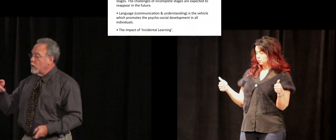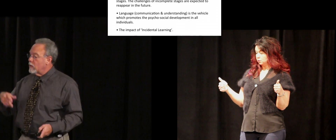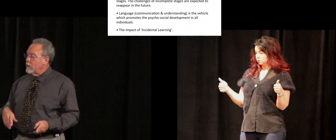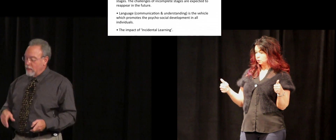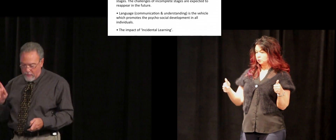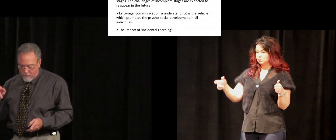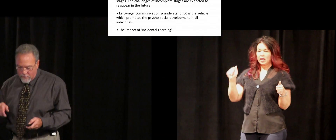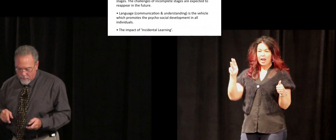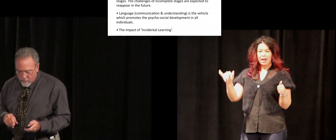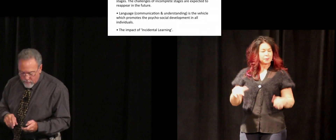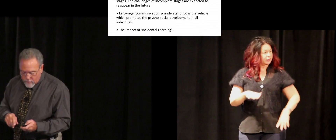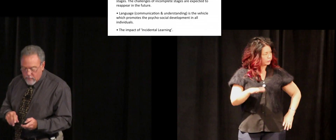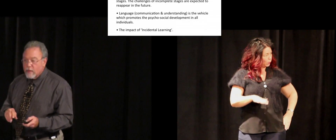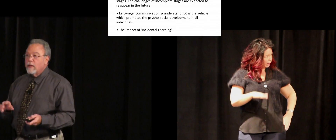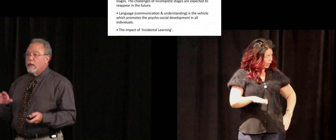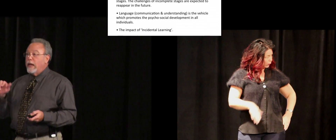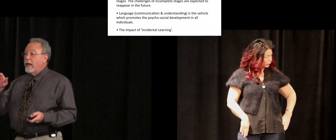got the wrong glasses,